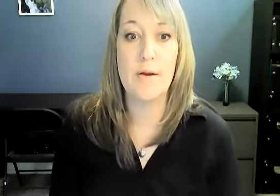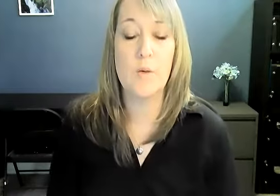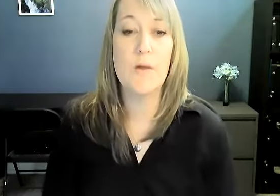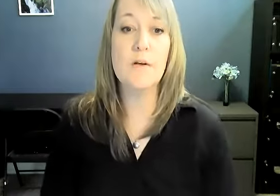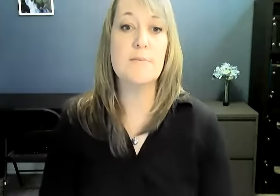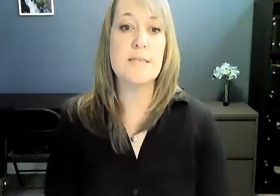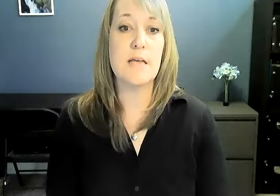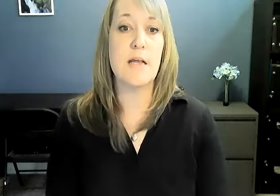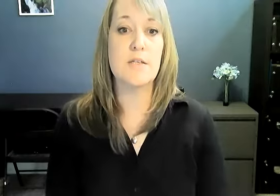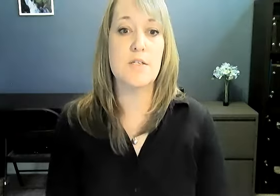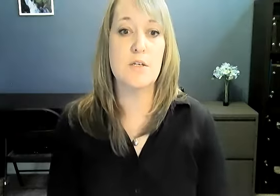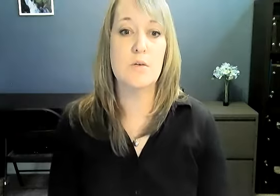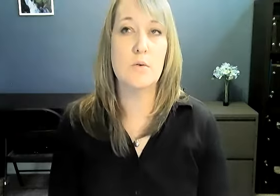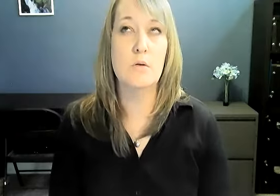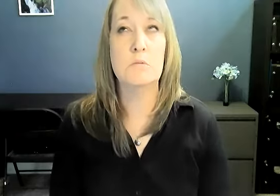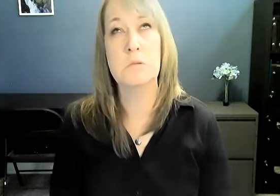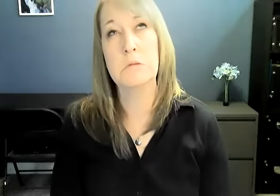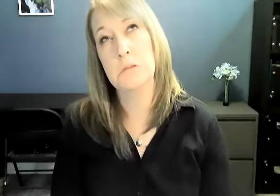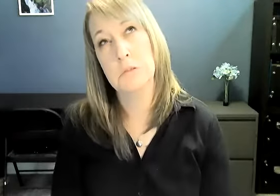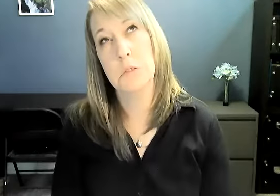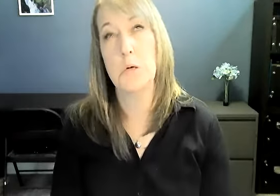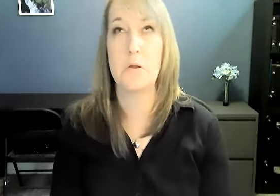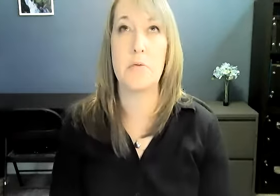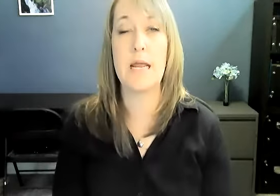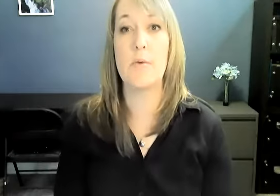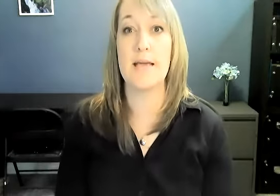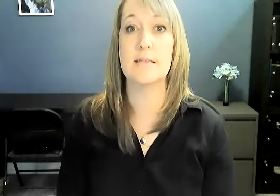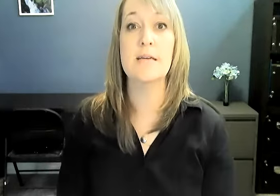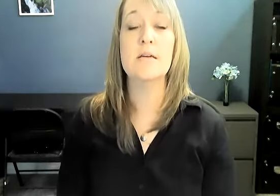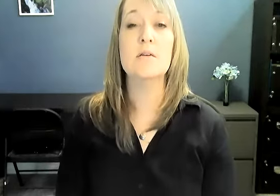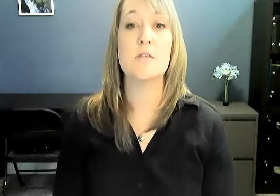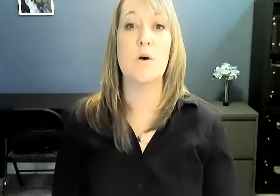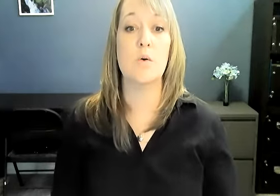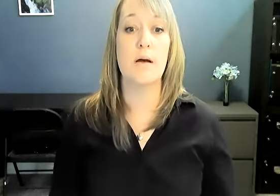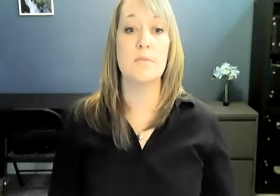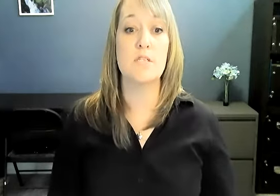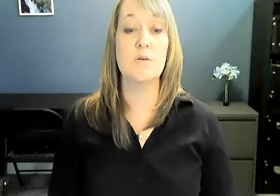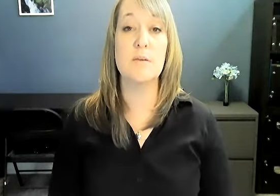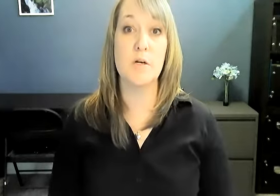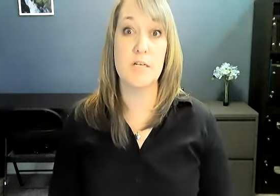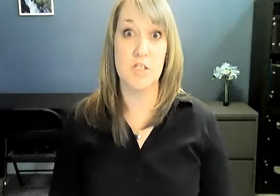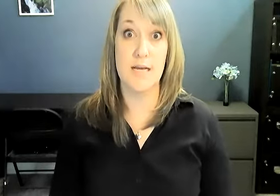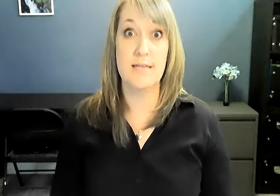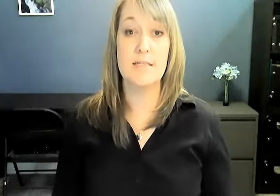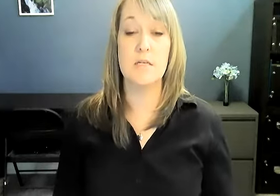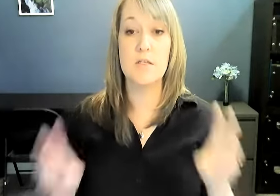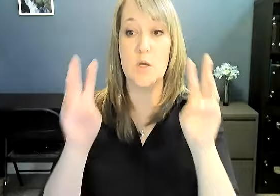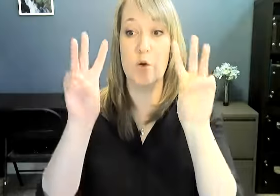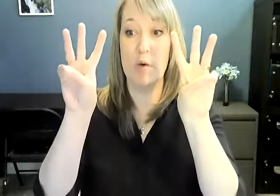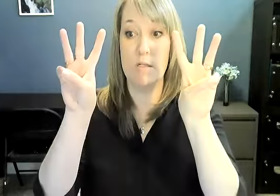weather. Weather can be signed 2 or 3 ways. So 2 of them are initialized. So you want